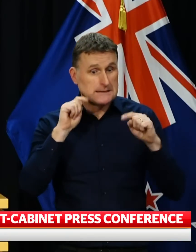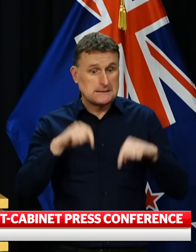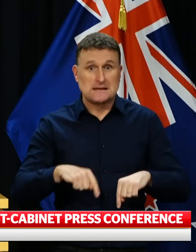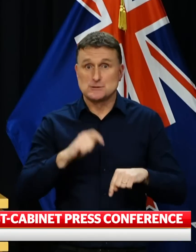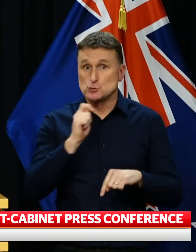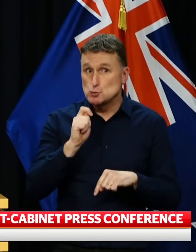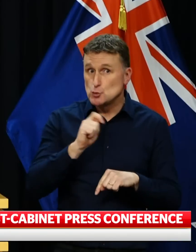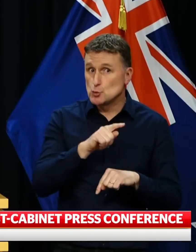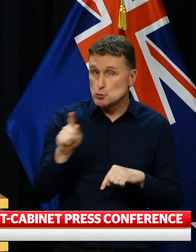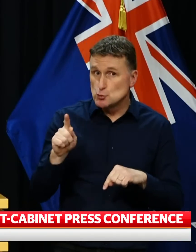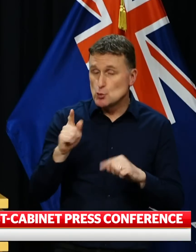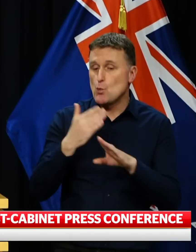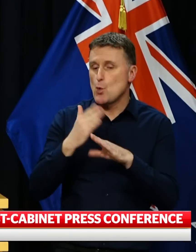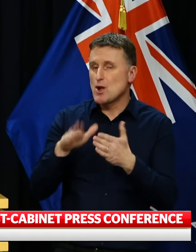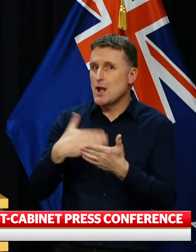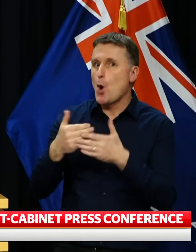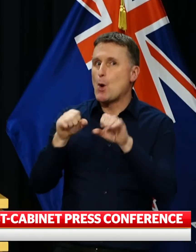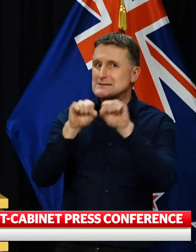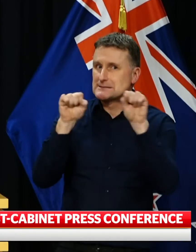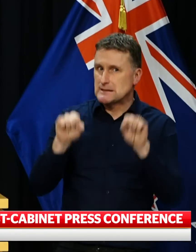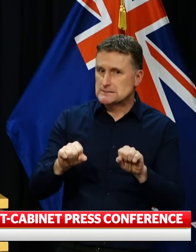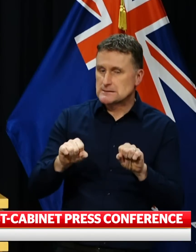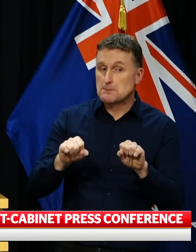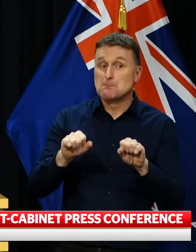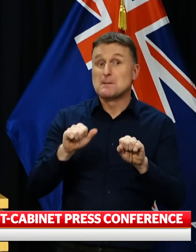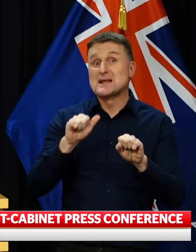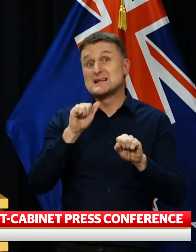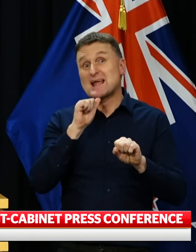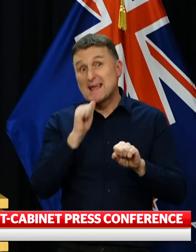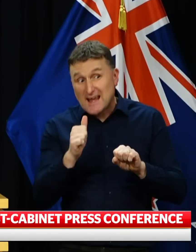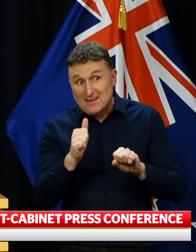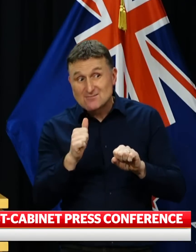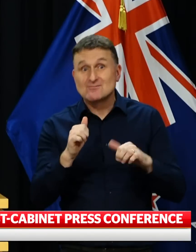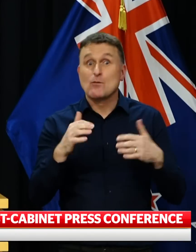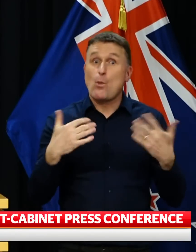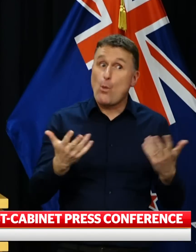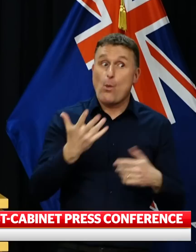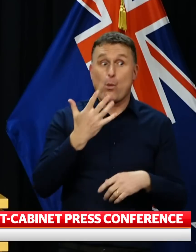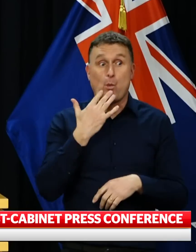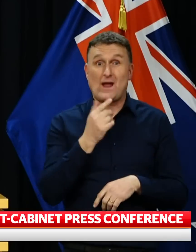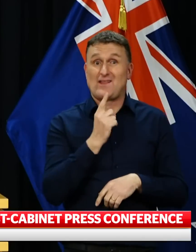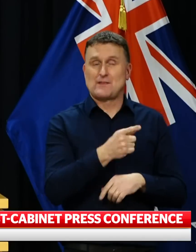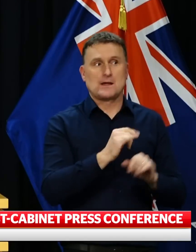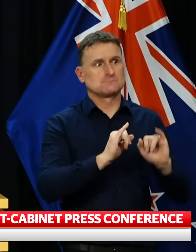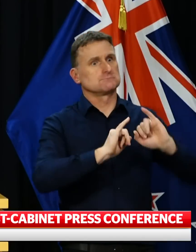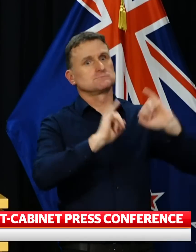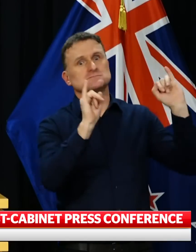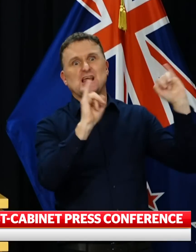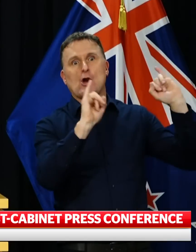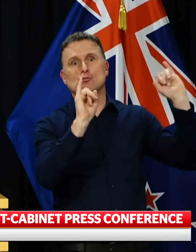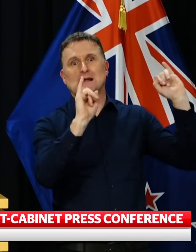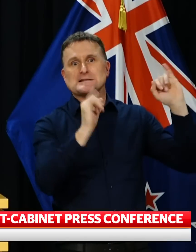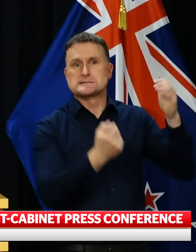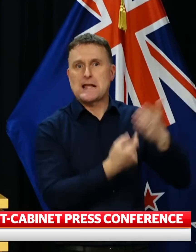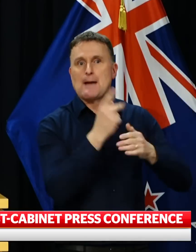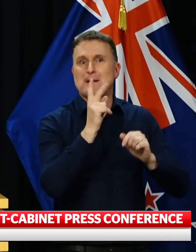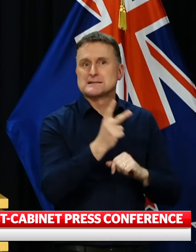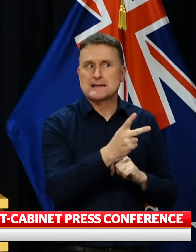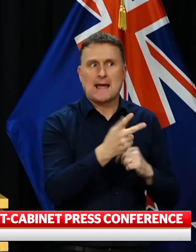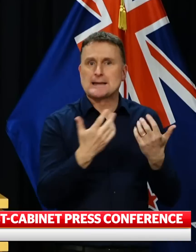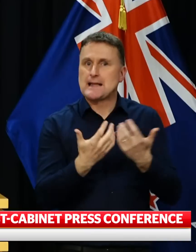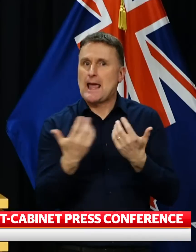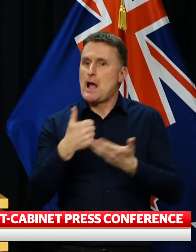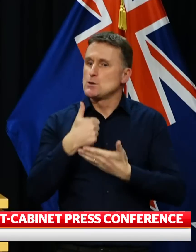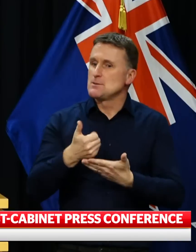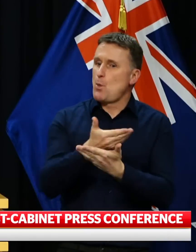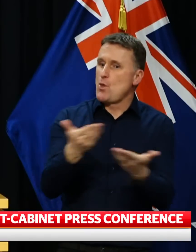a system so that not if but when this likely happens again, there is actually a mechanism in place for how you deal with people who are victim